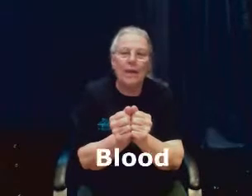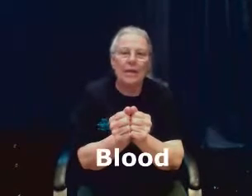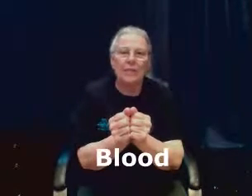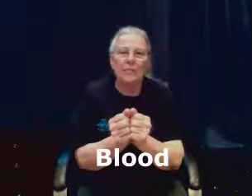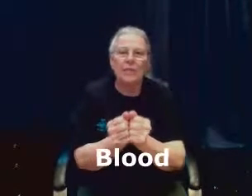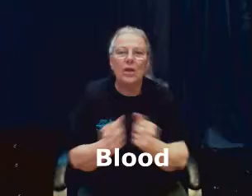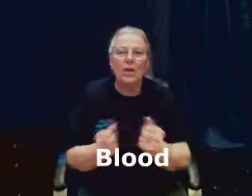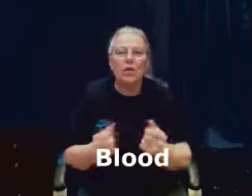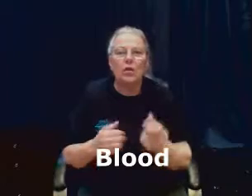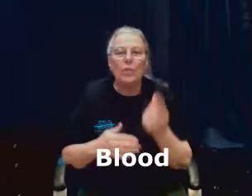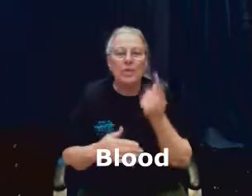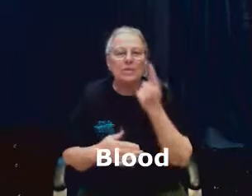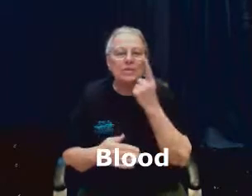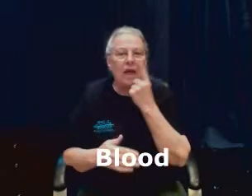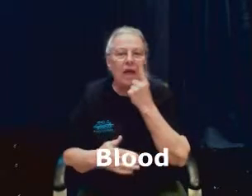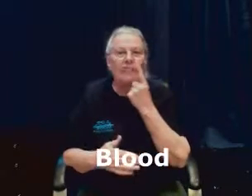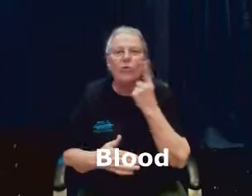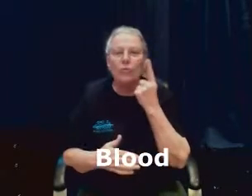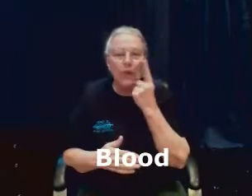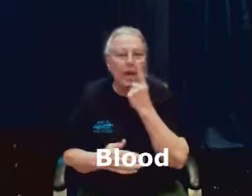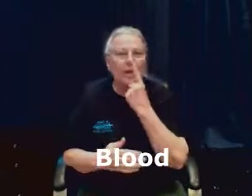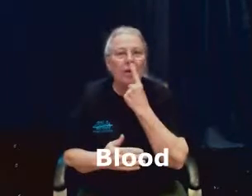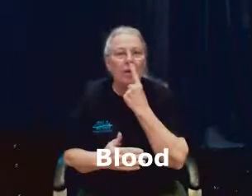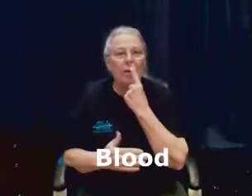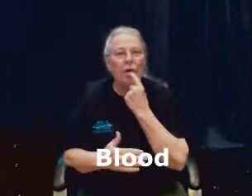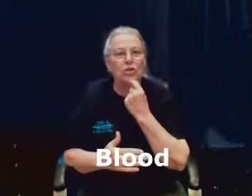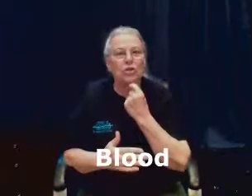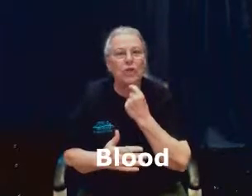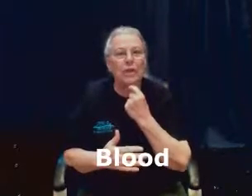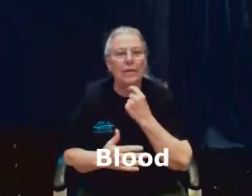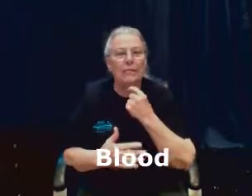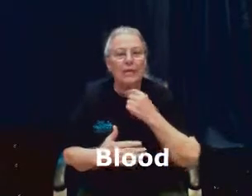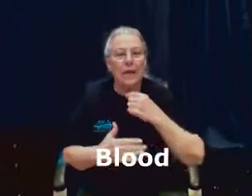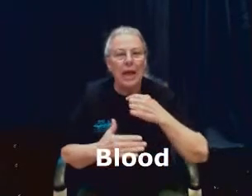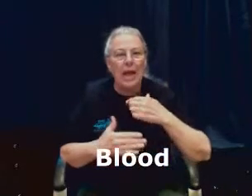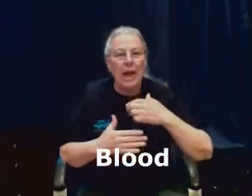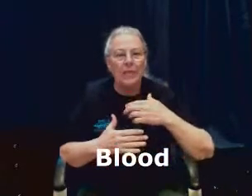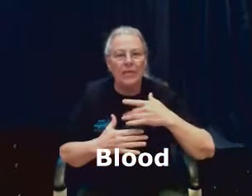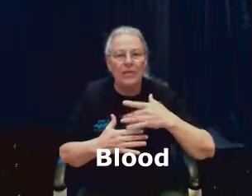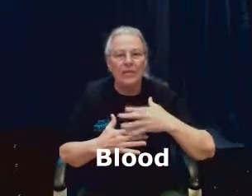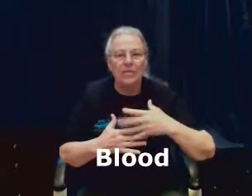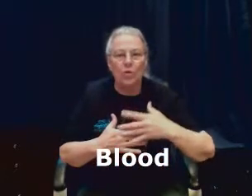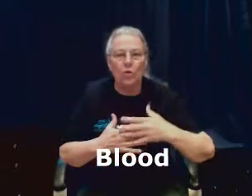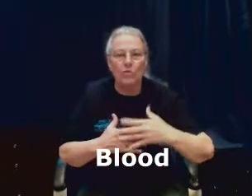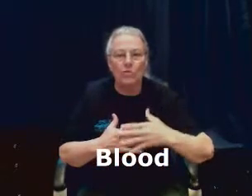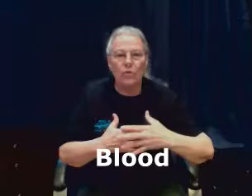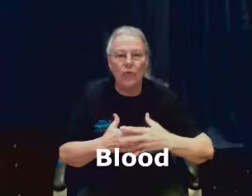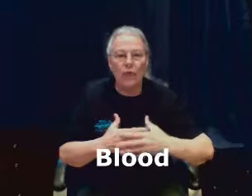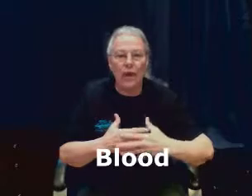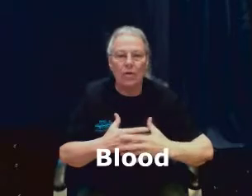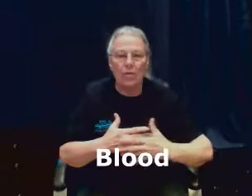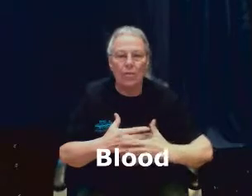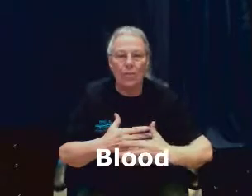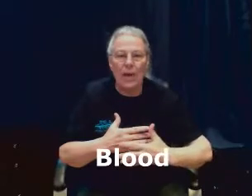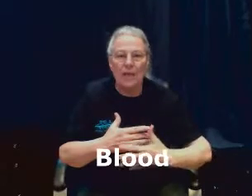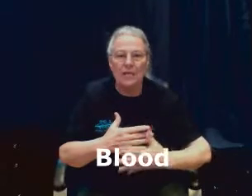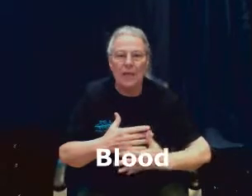Blood, you make the sign for red across your lips, and then it is going to flow down on the back